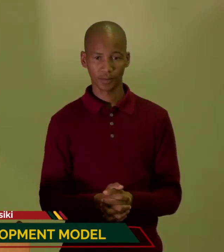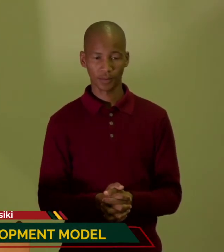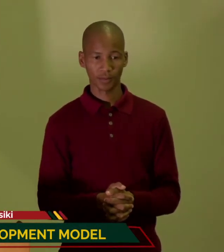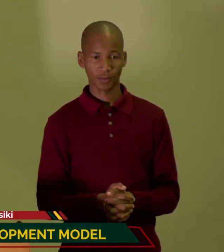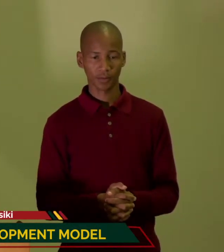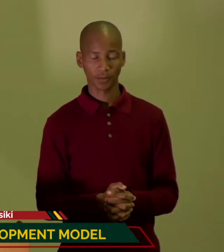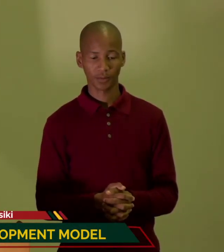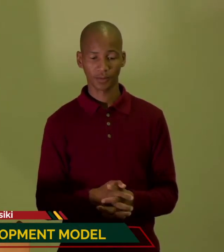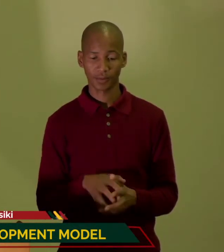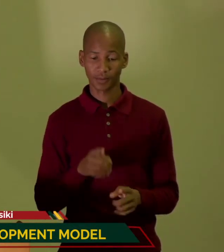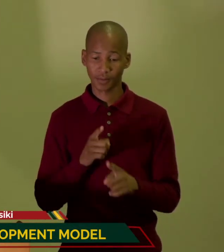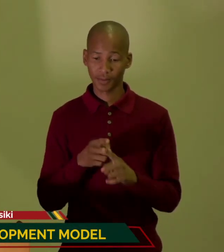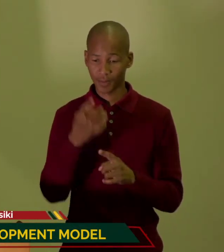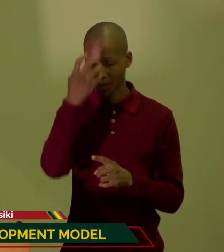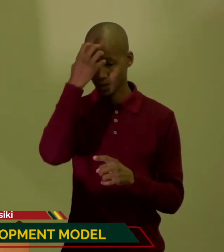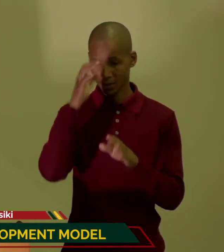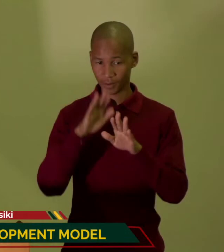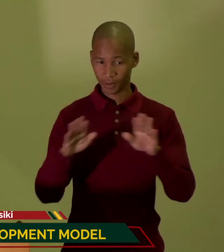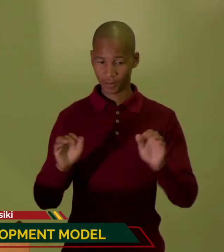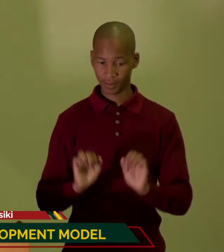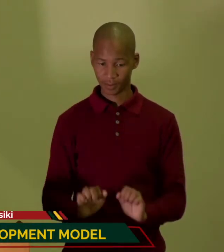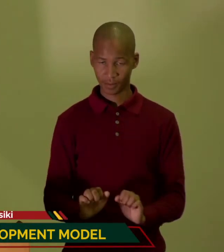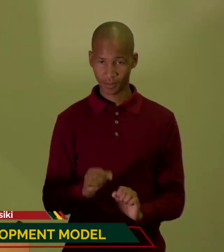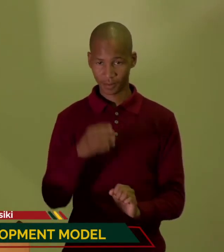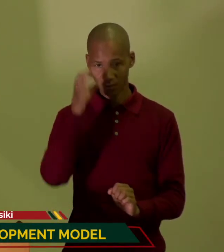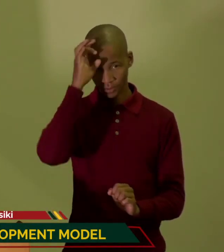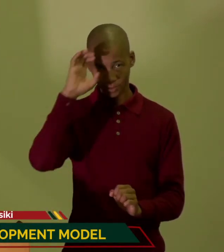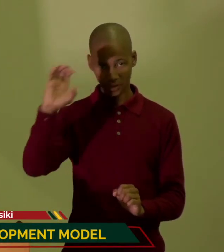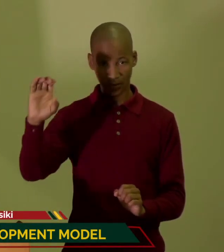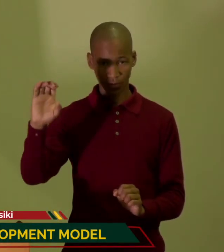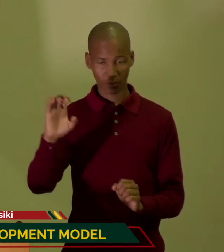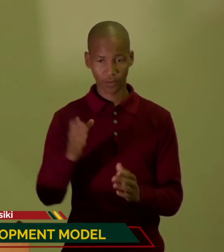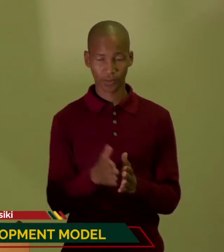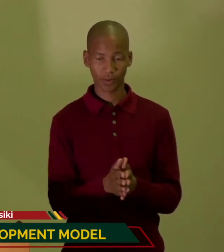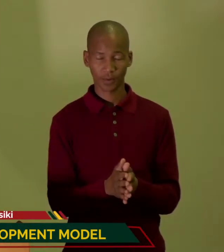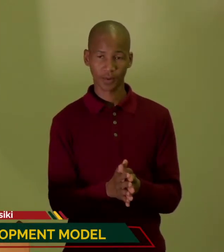Ubukumkani ke balapha emabondweni